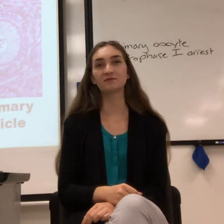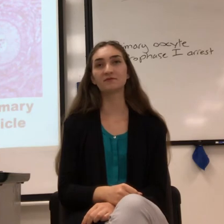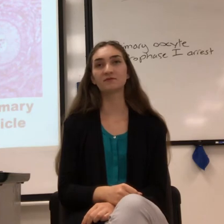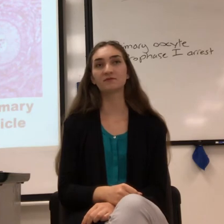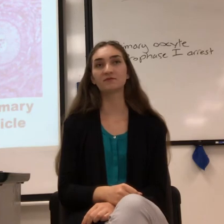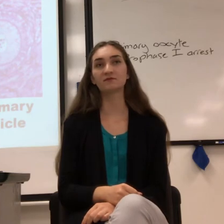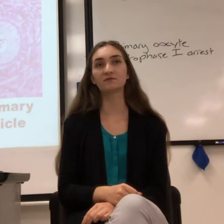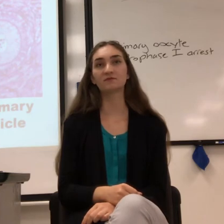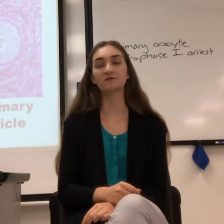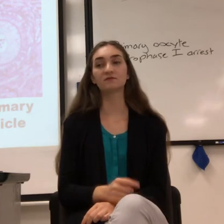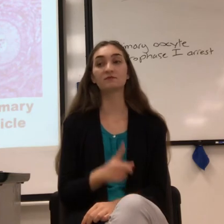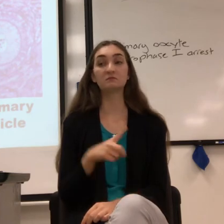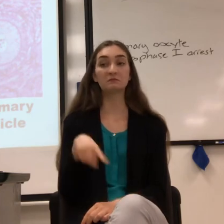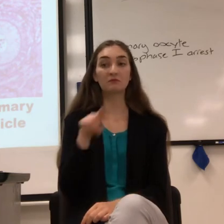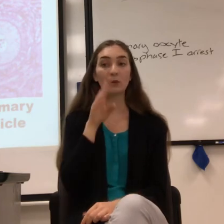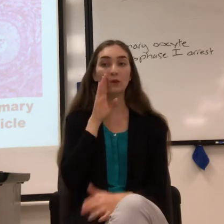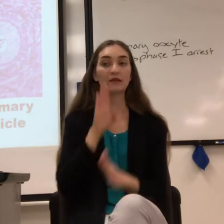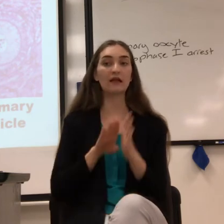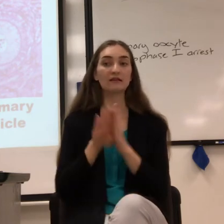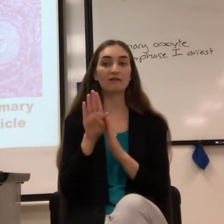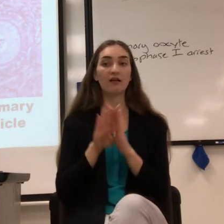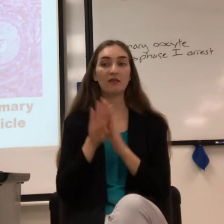These will develop further, and you know,